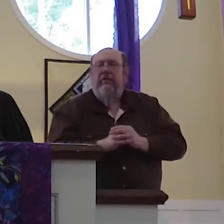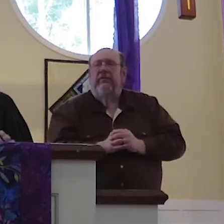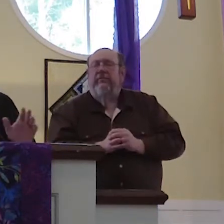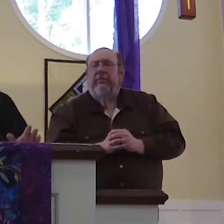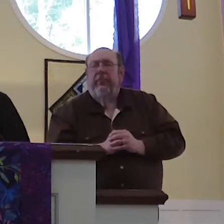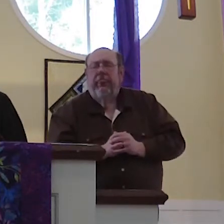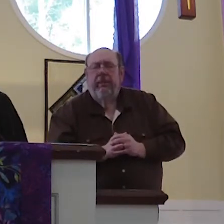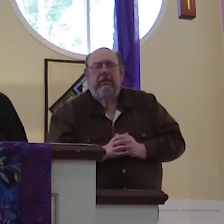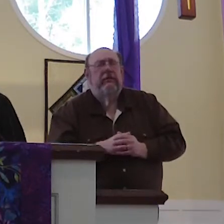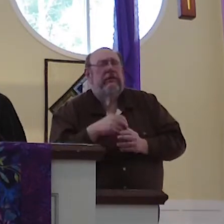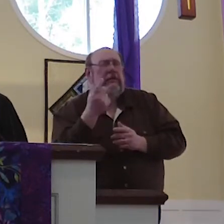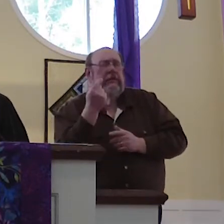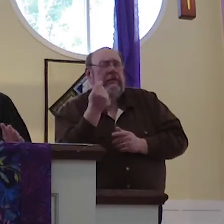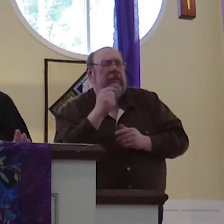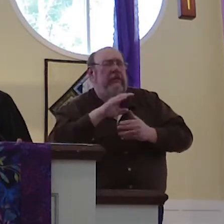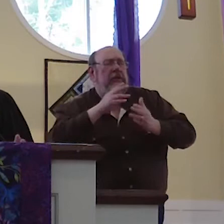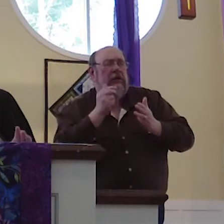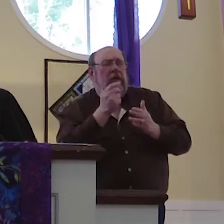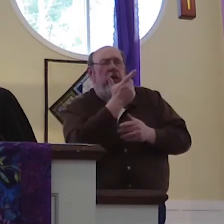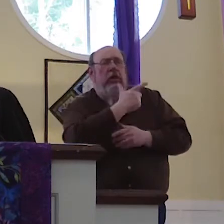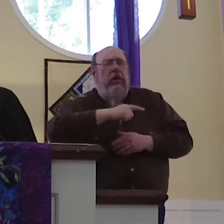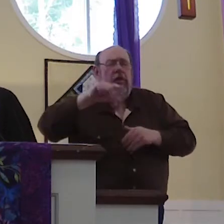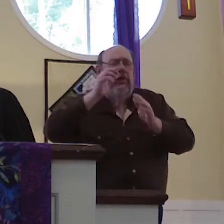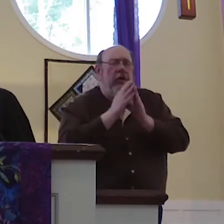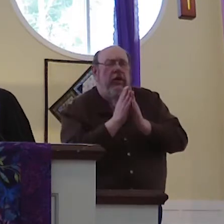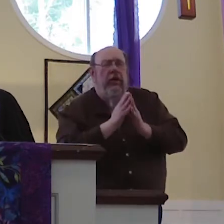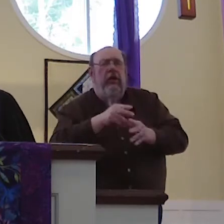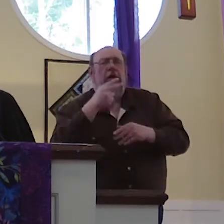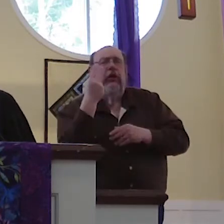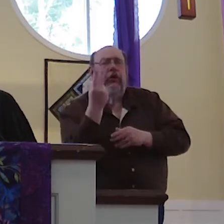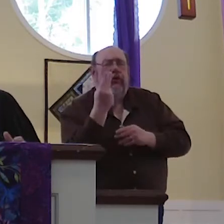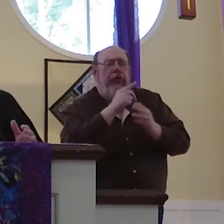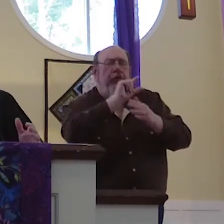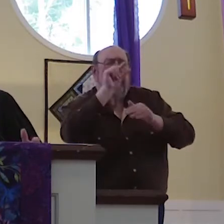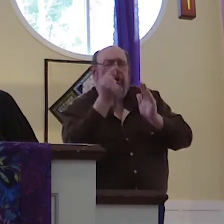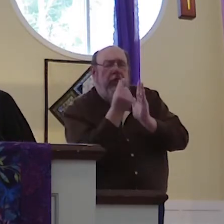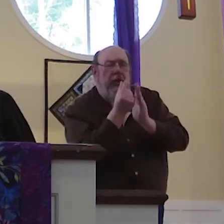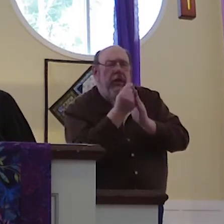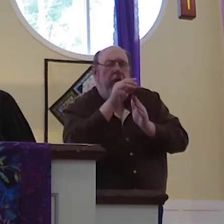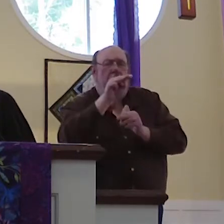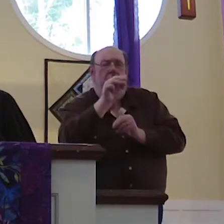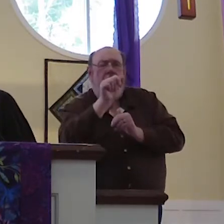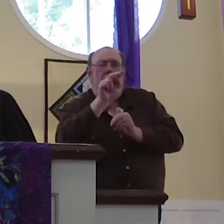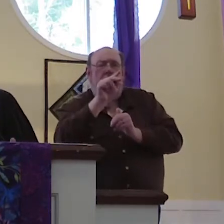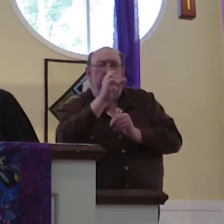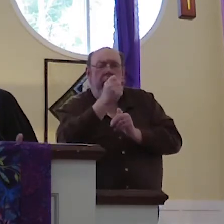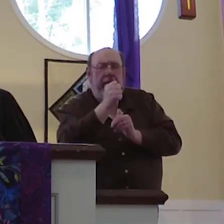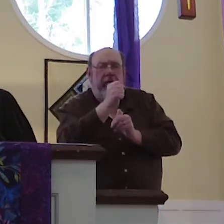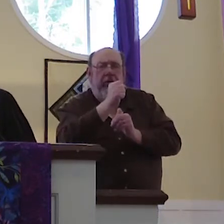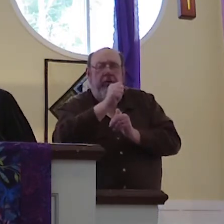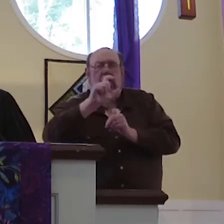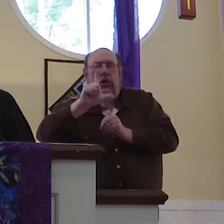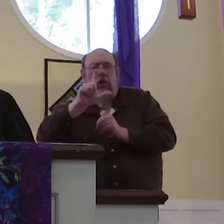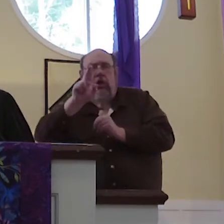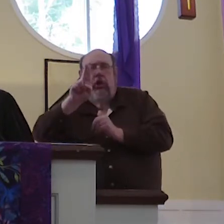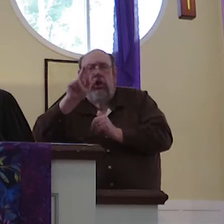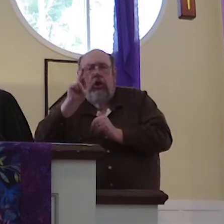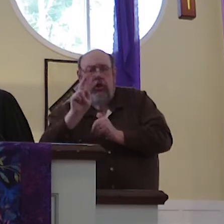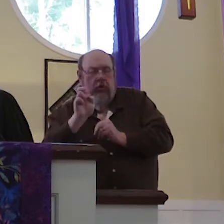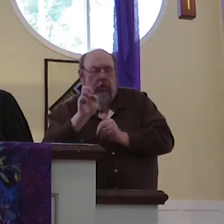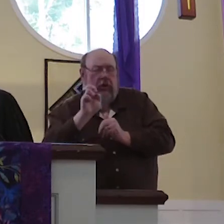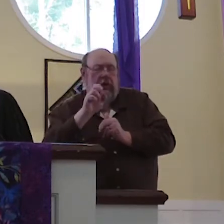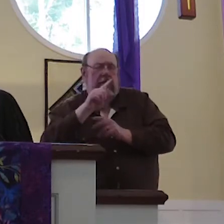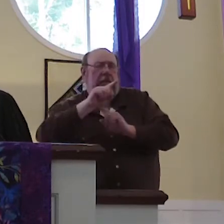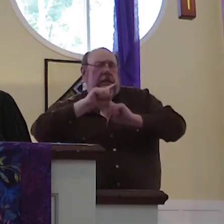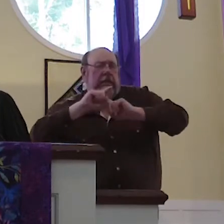Now, a little bit of background. The Lord's Prayer itself can be found in two of the Gospels, Matthew and Luke. And each has a slightly different